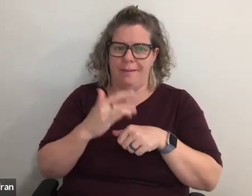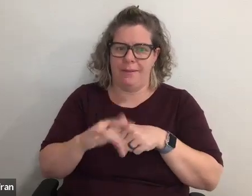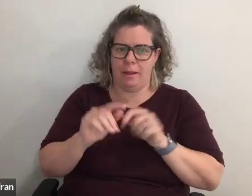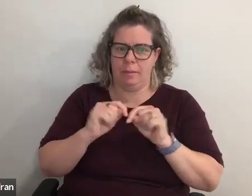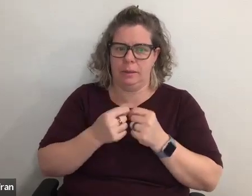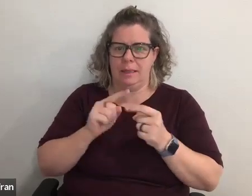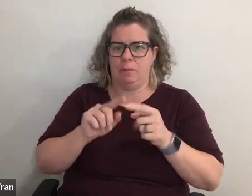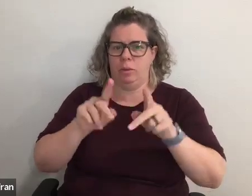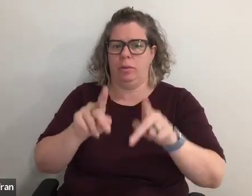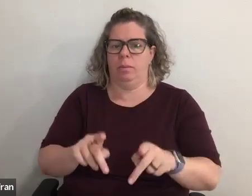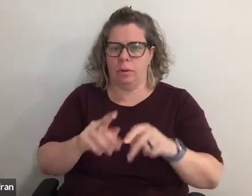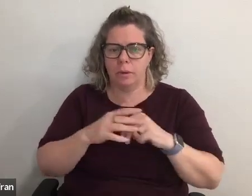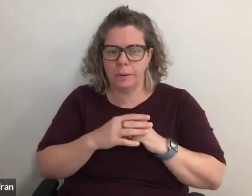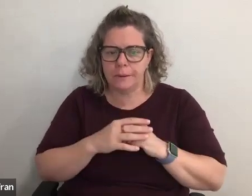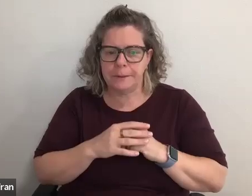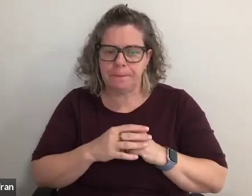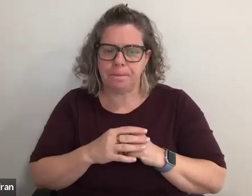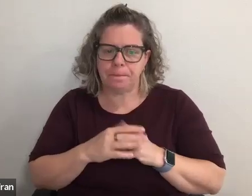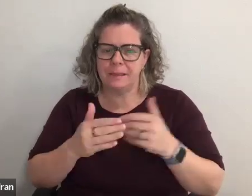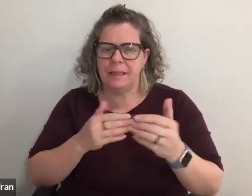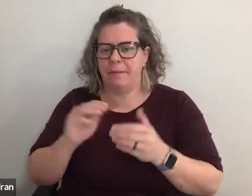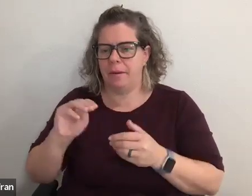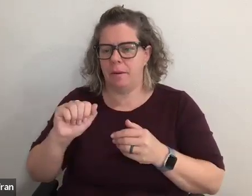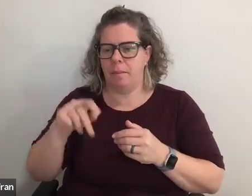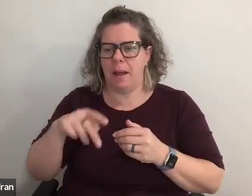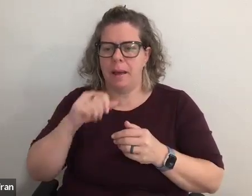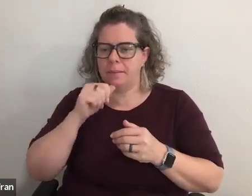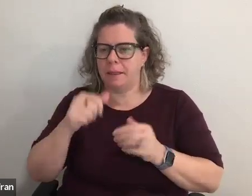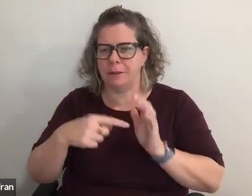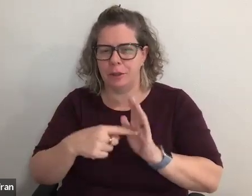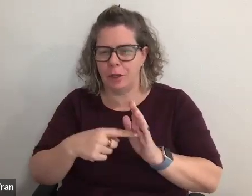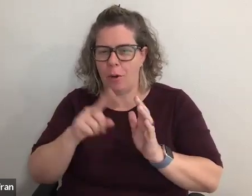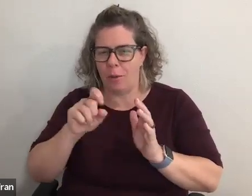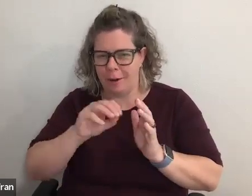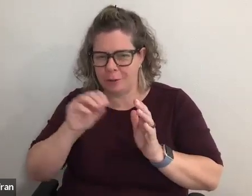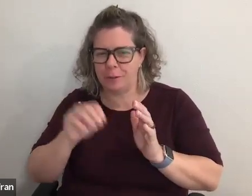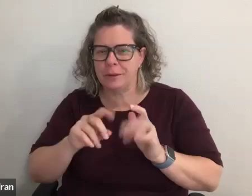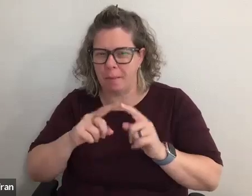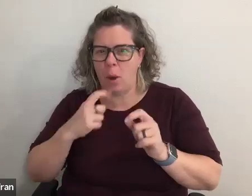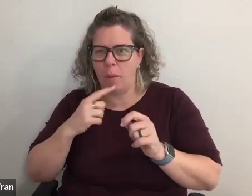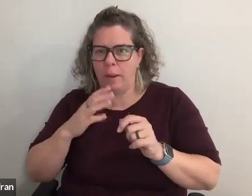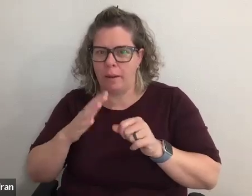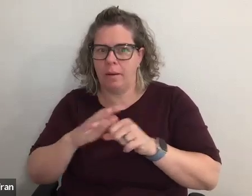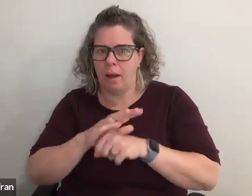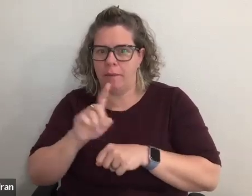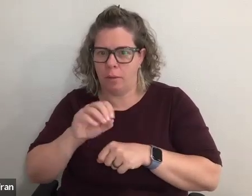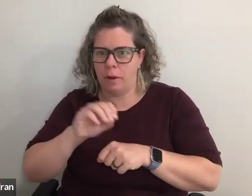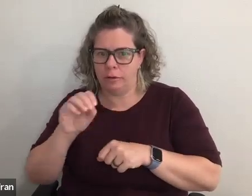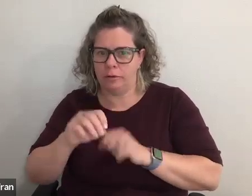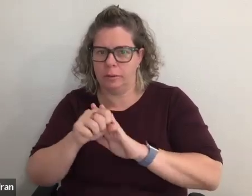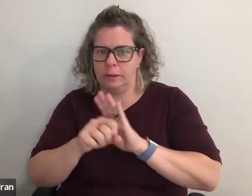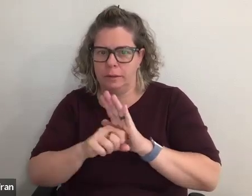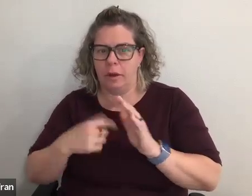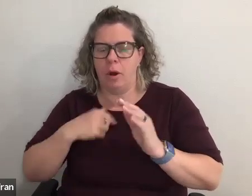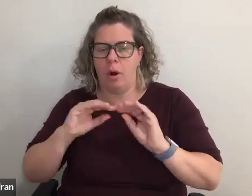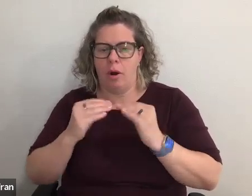in crisis. So although the map doesn't show, we do cover the whole state. We have our office in Boise,